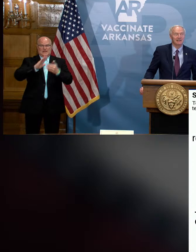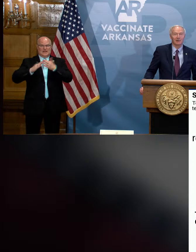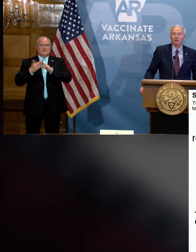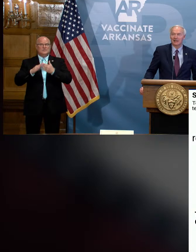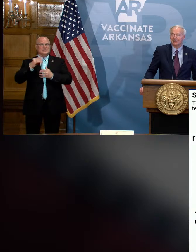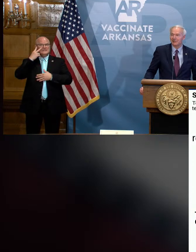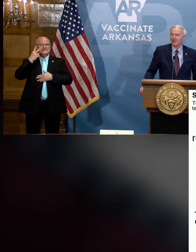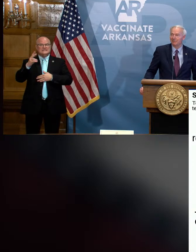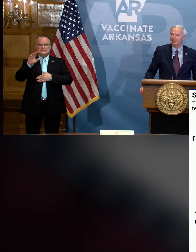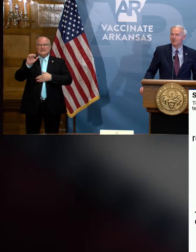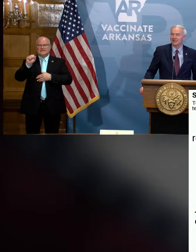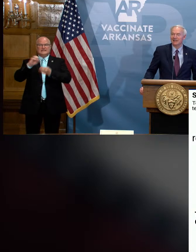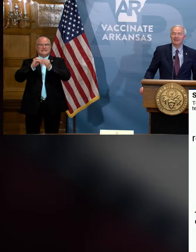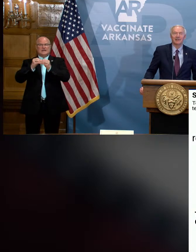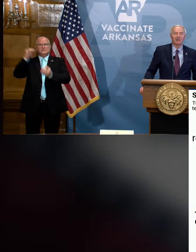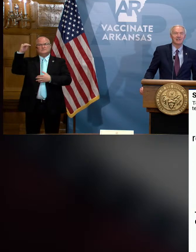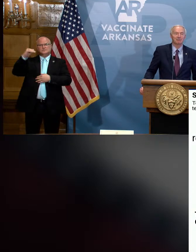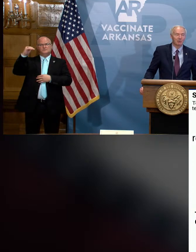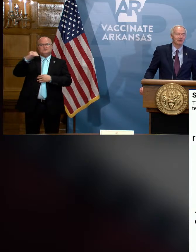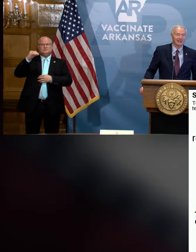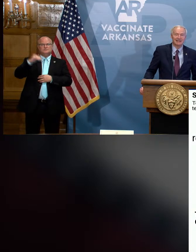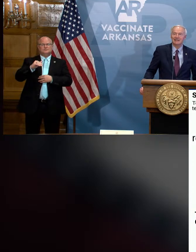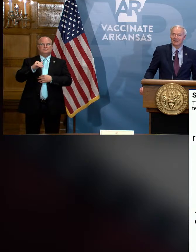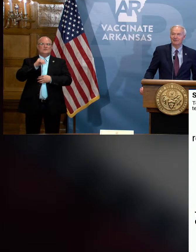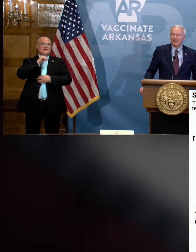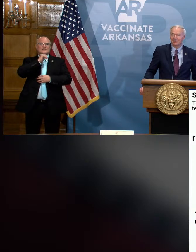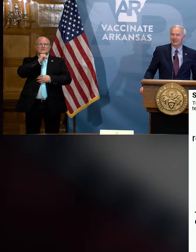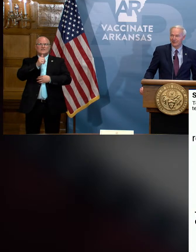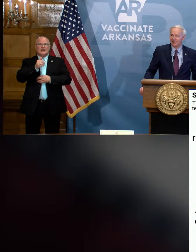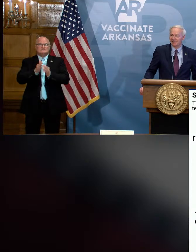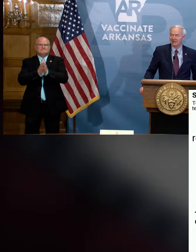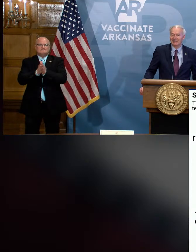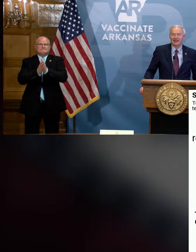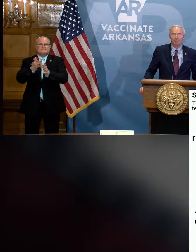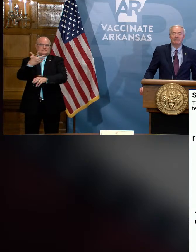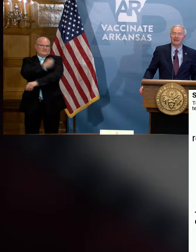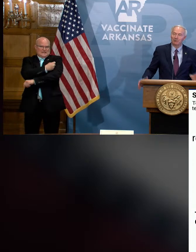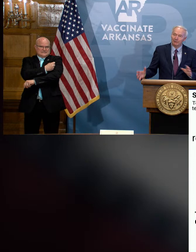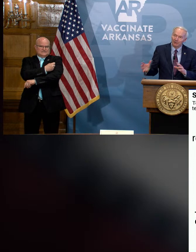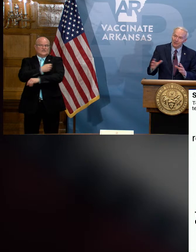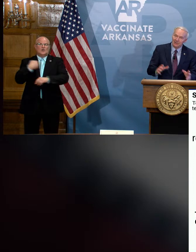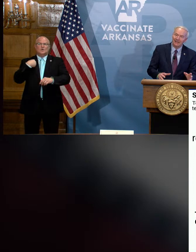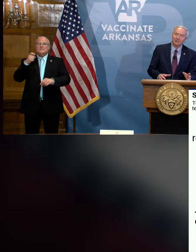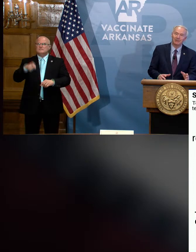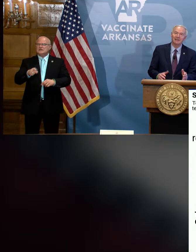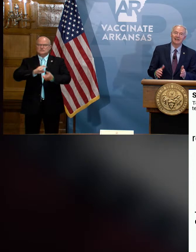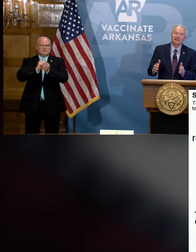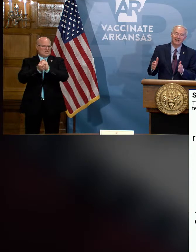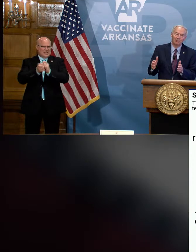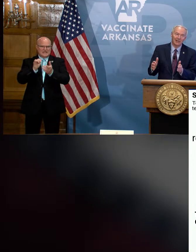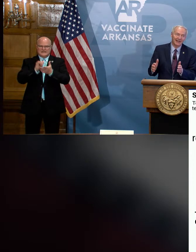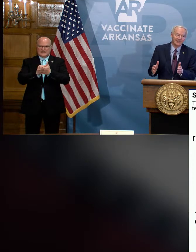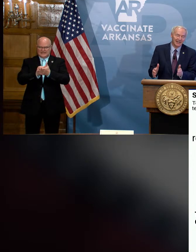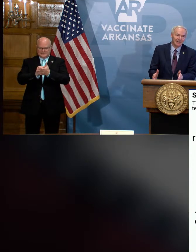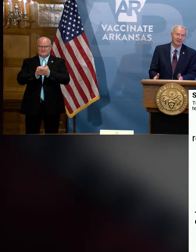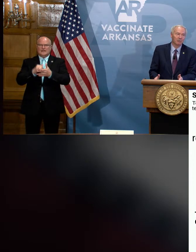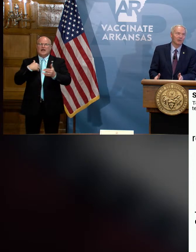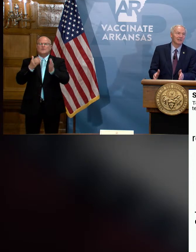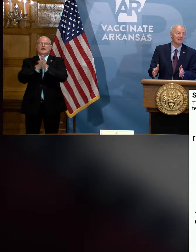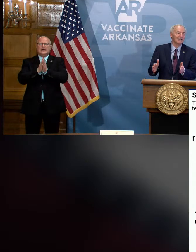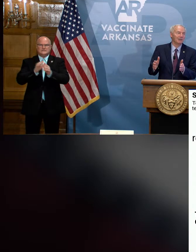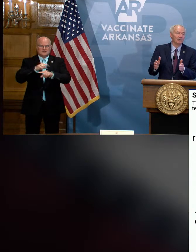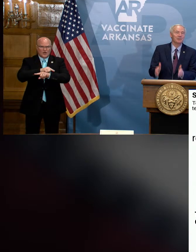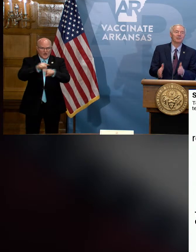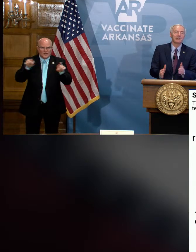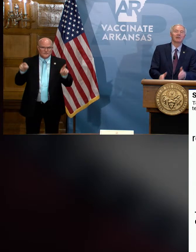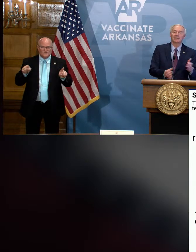communities see lower case numbers, they're less motivated to get a vaccination. And we've got to reverse that trend. I want to ask